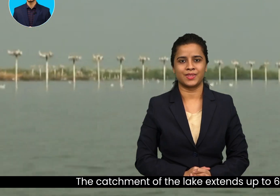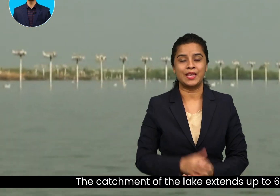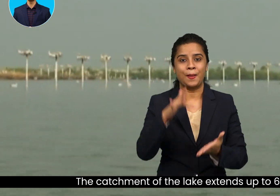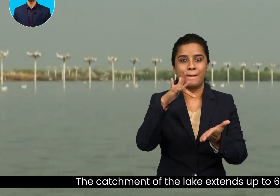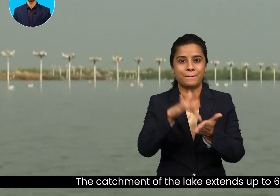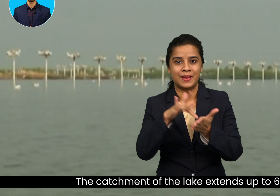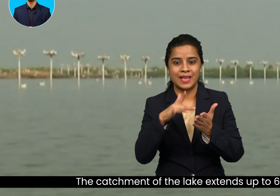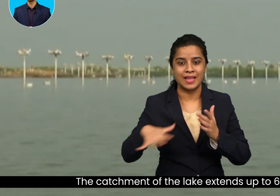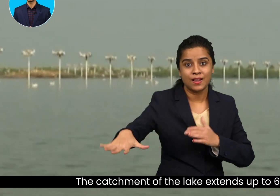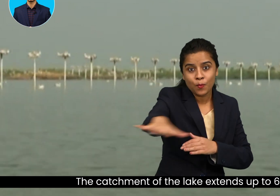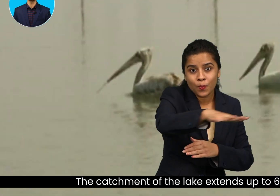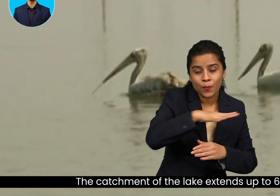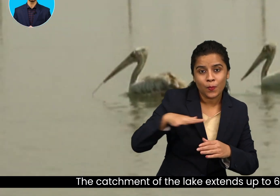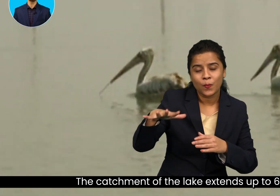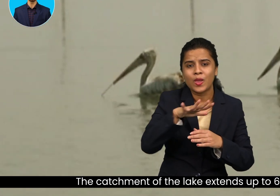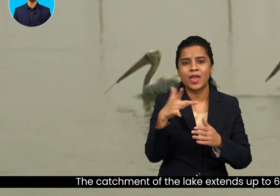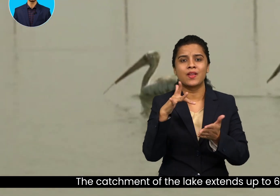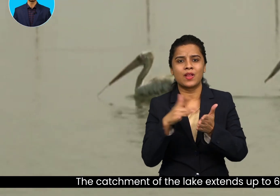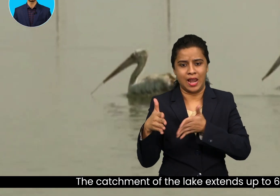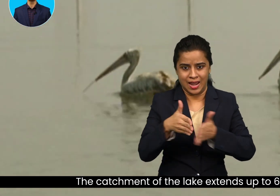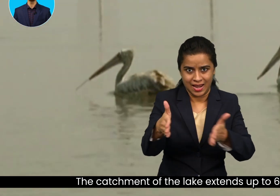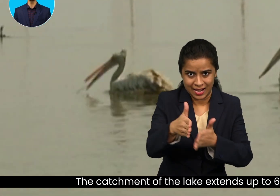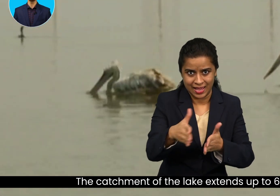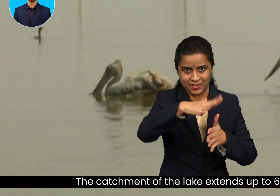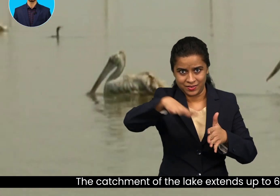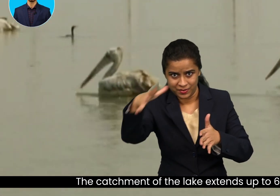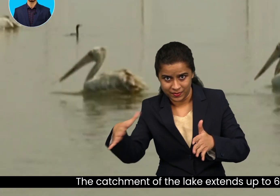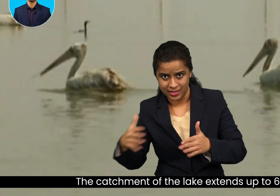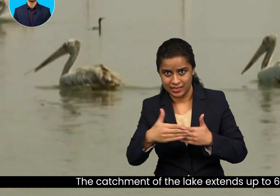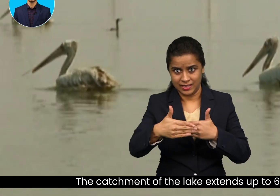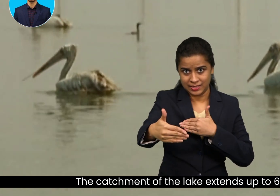The catchment of the lake extends up to